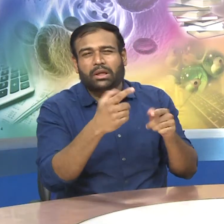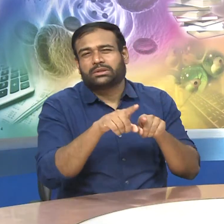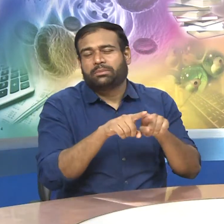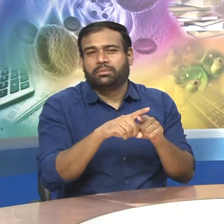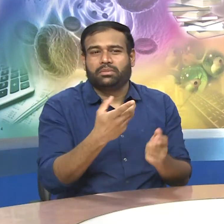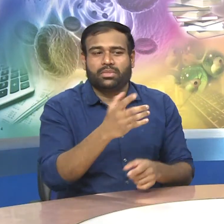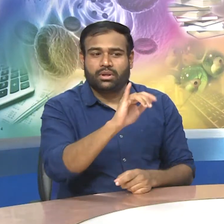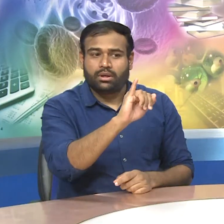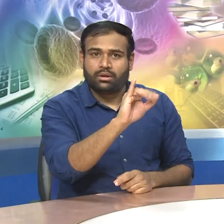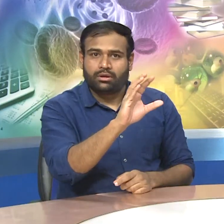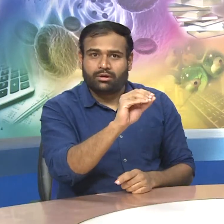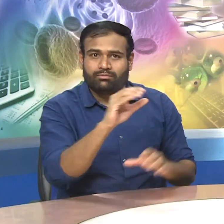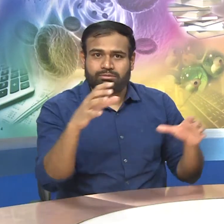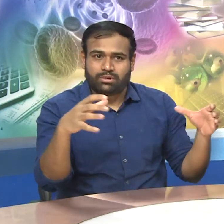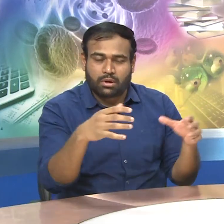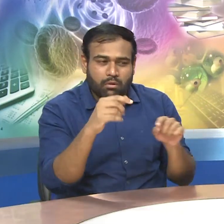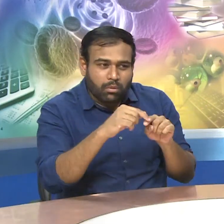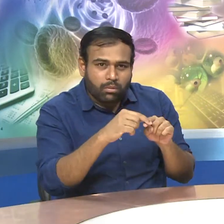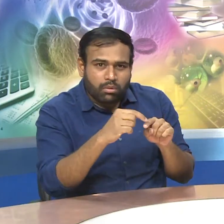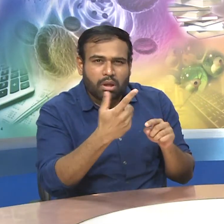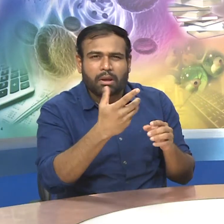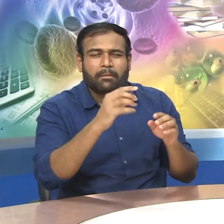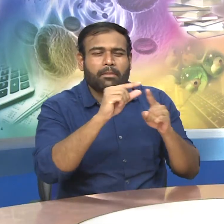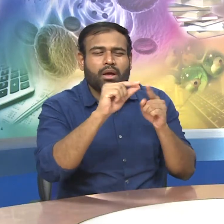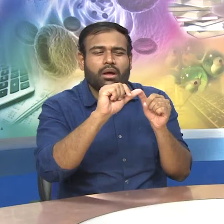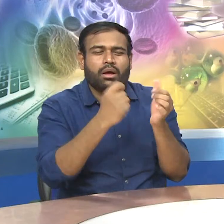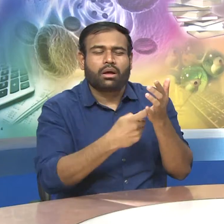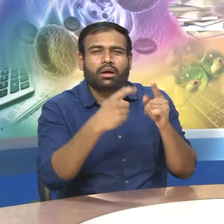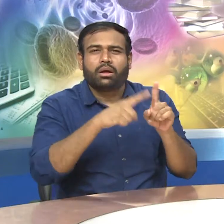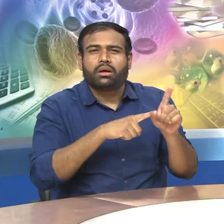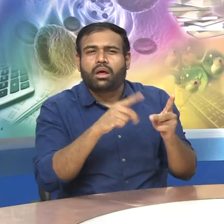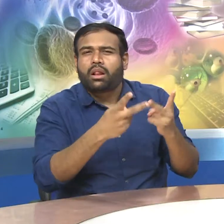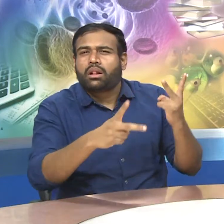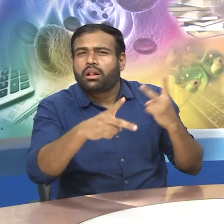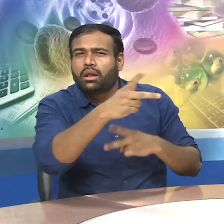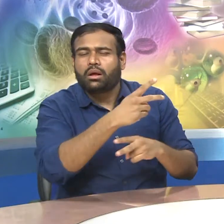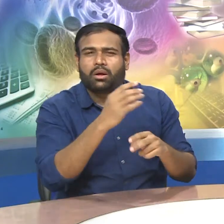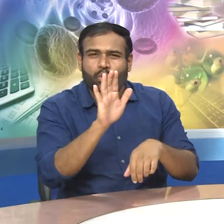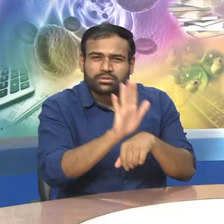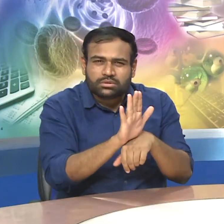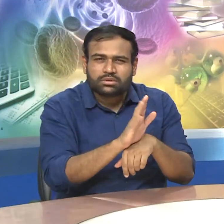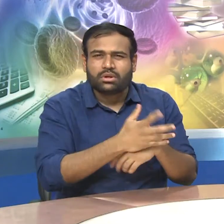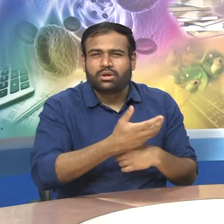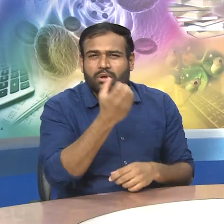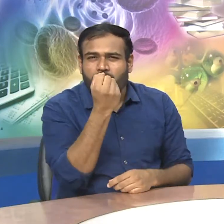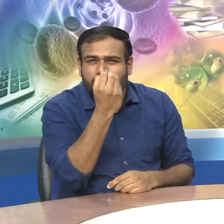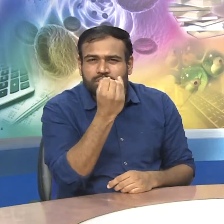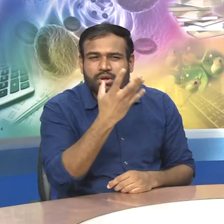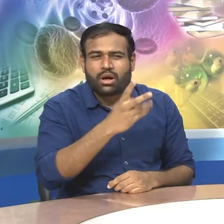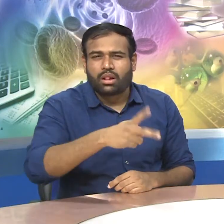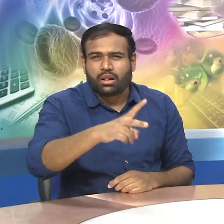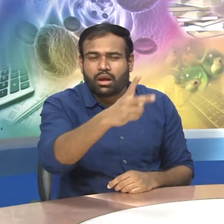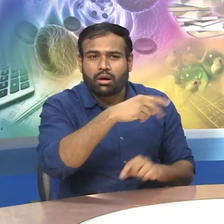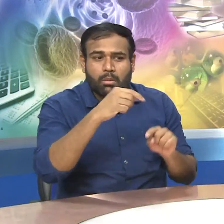a type of voting system used for elections in which parties gain seats